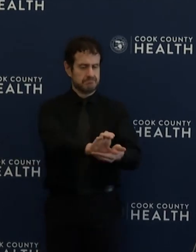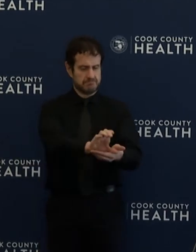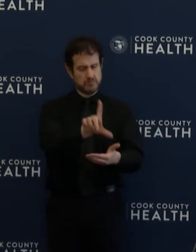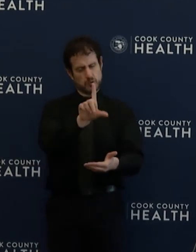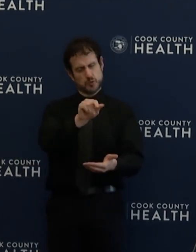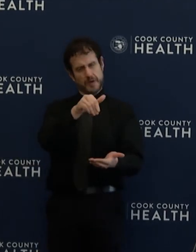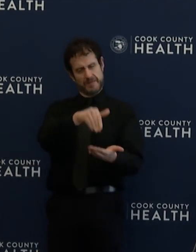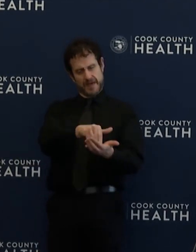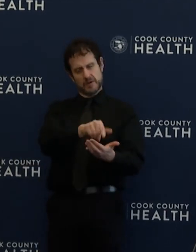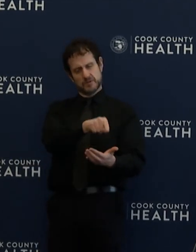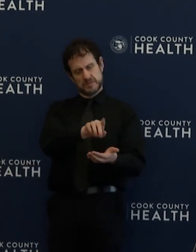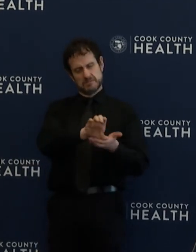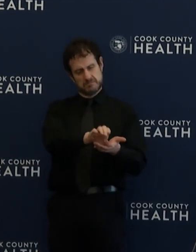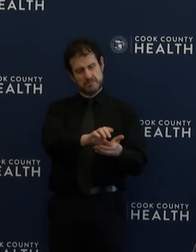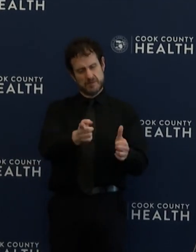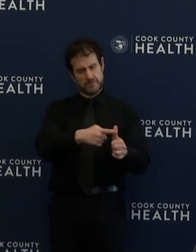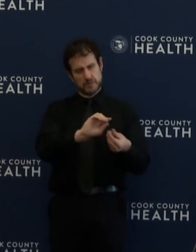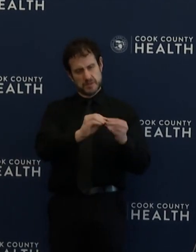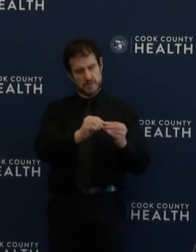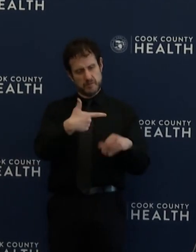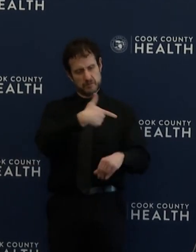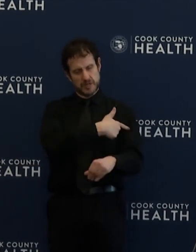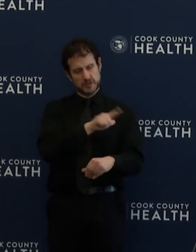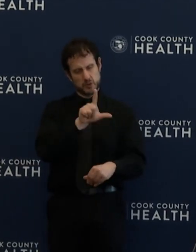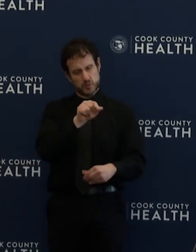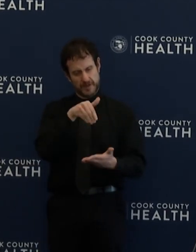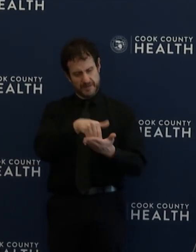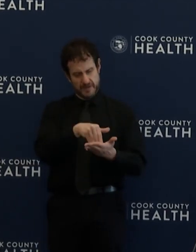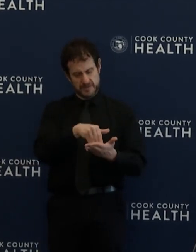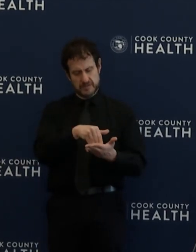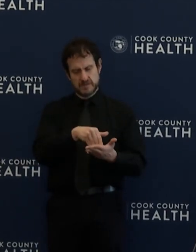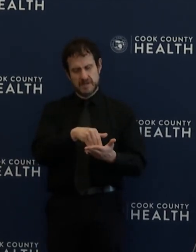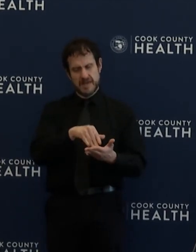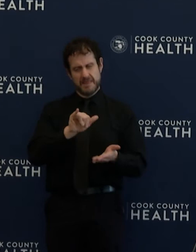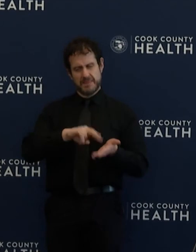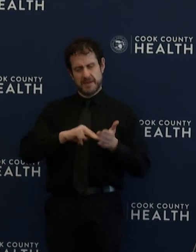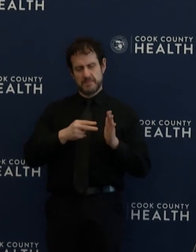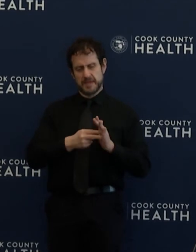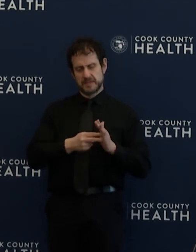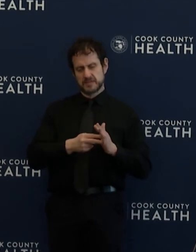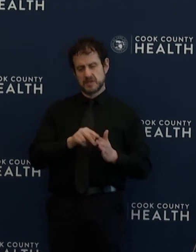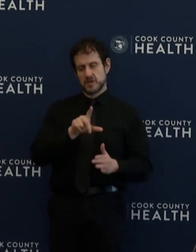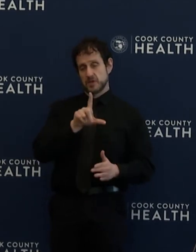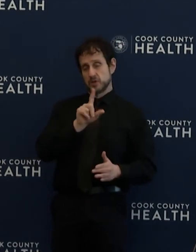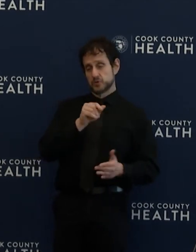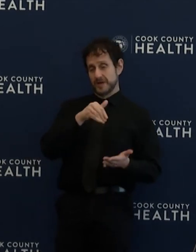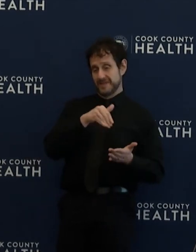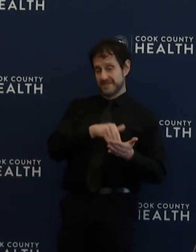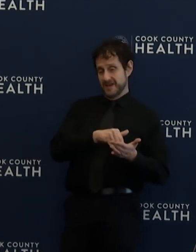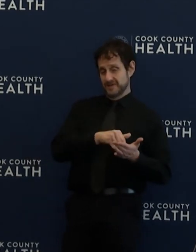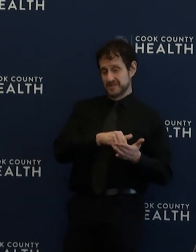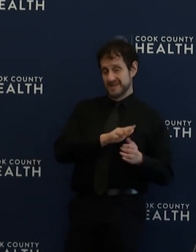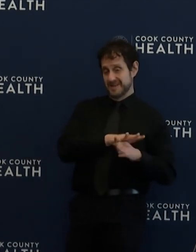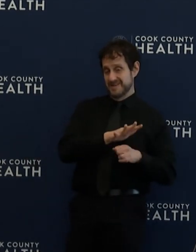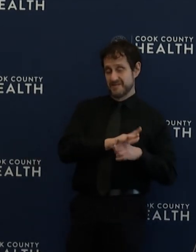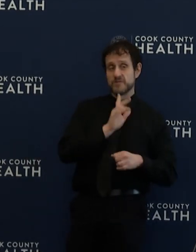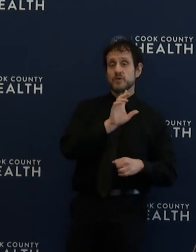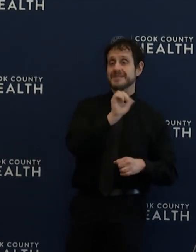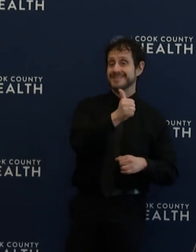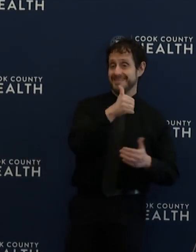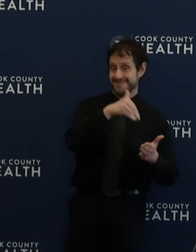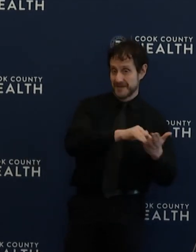doses. I guess the first part of that question is, does that mean 20,000 just enough to cover 10,000